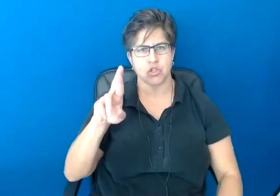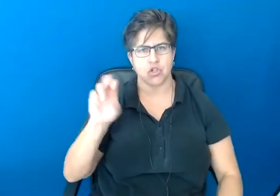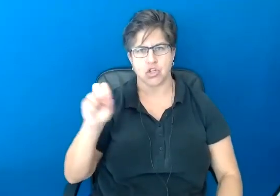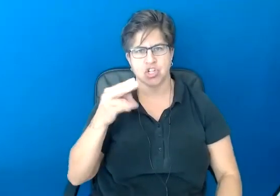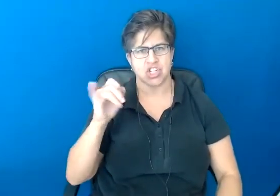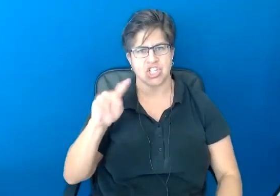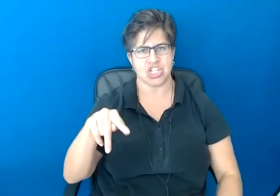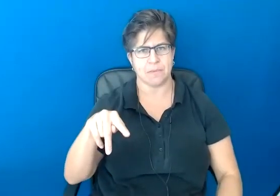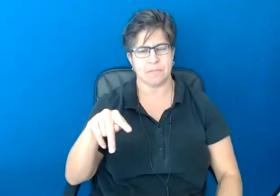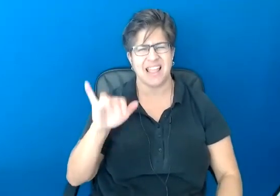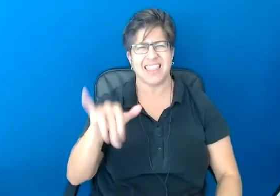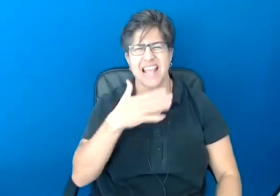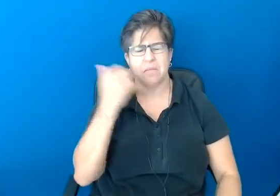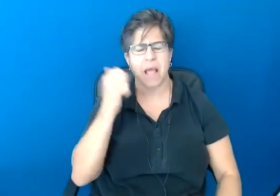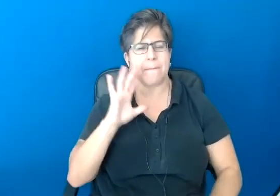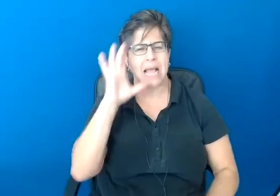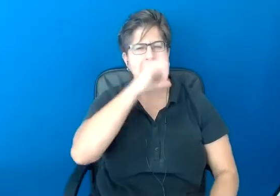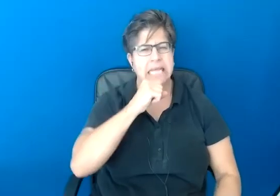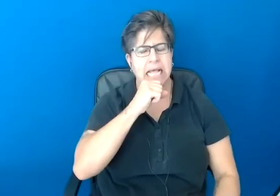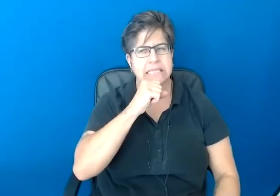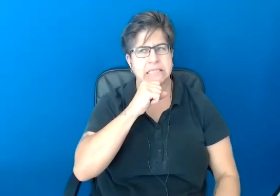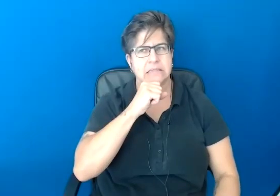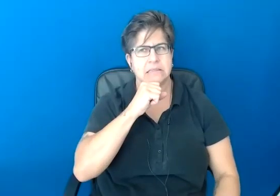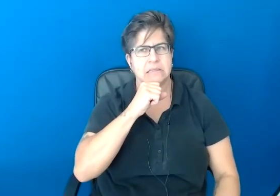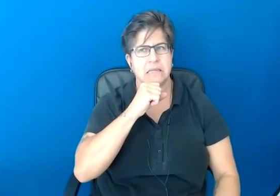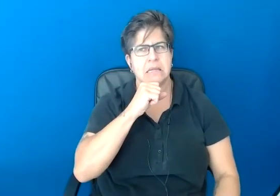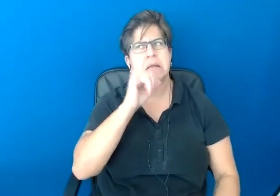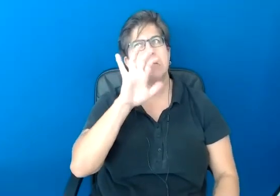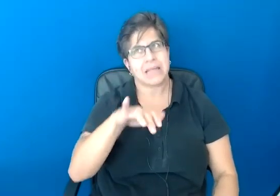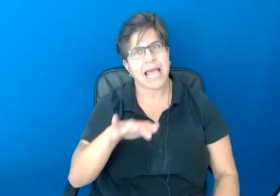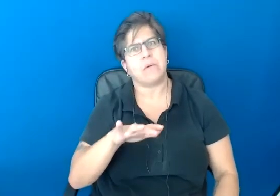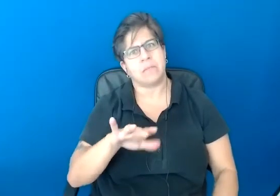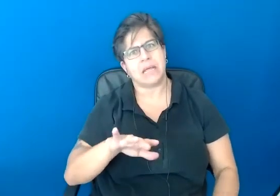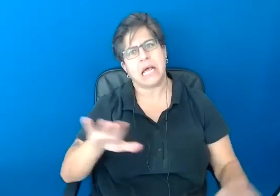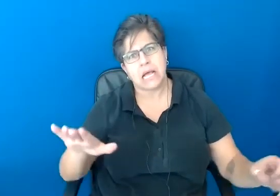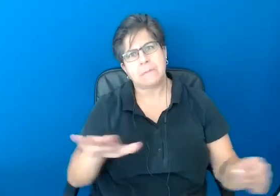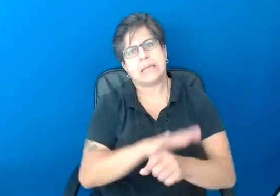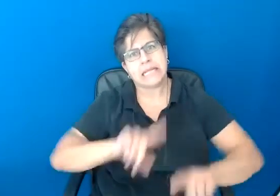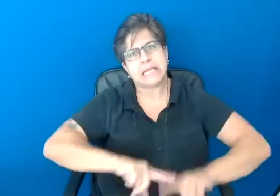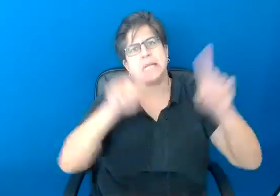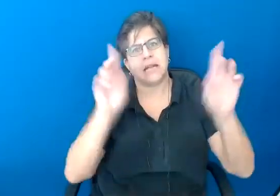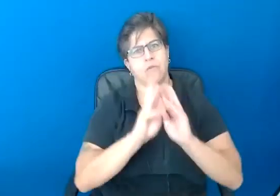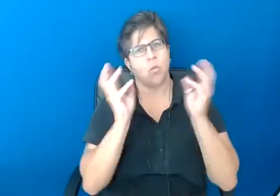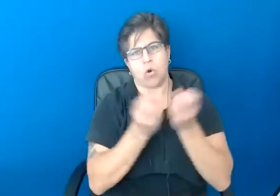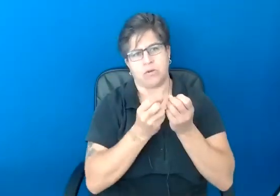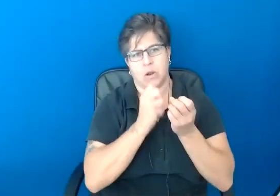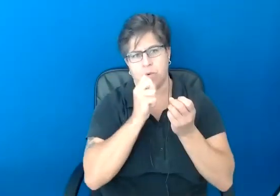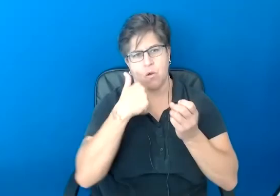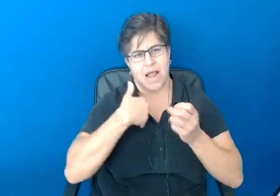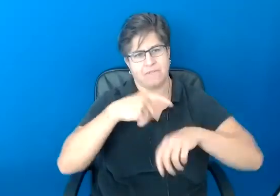into. I understand that you may not have availability to sponsor like a lot of women, but my friend Bill,